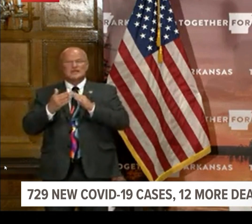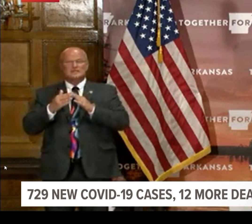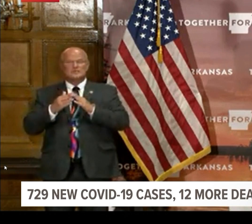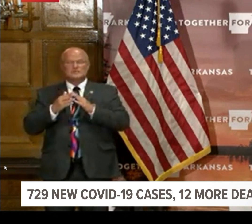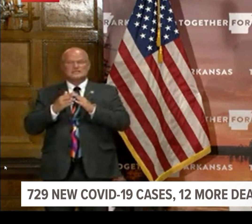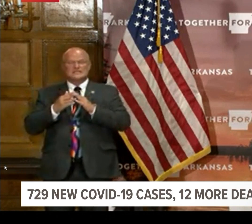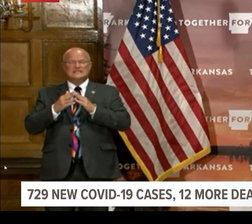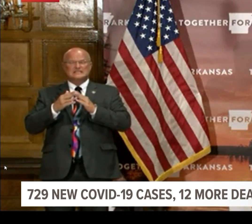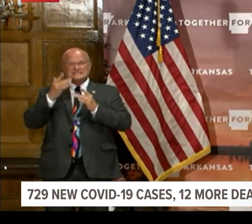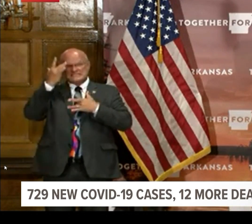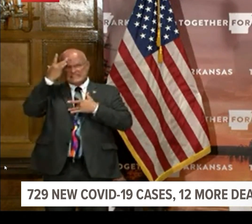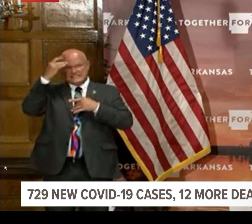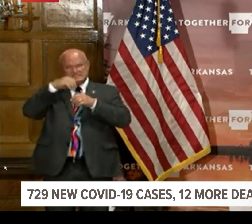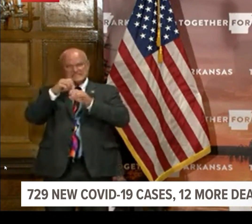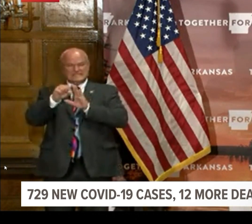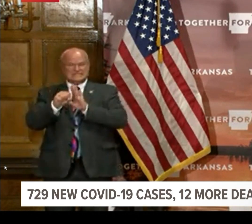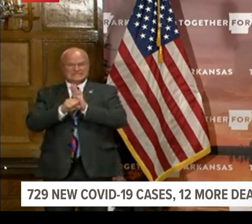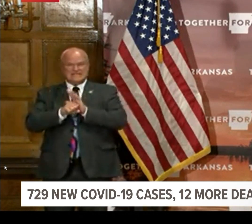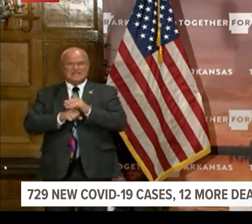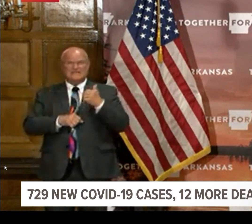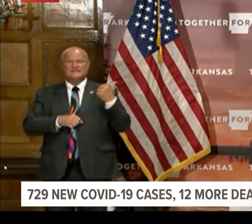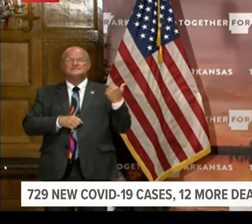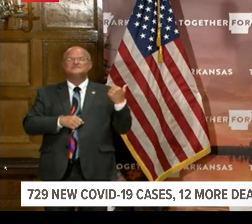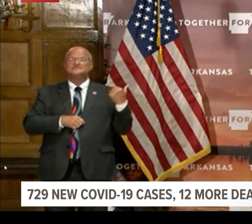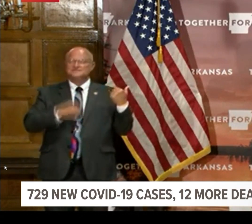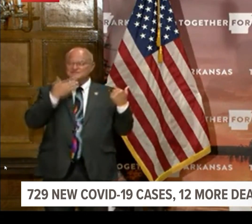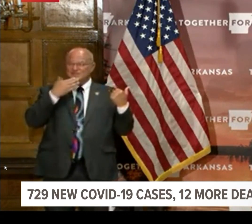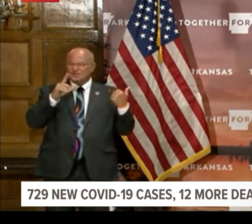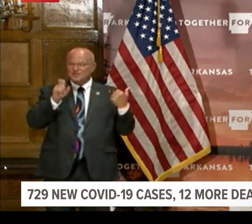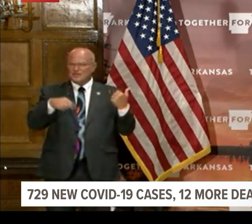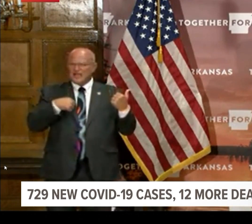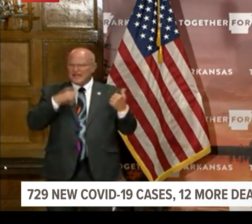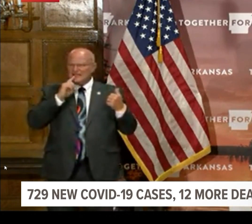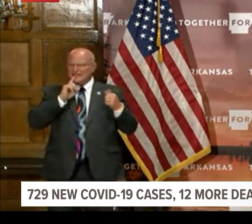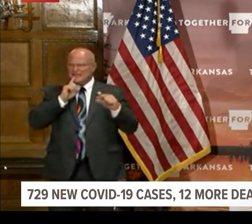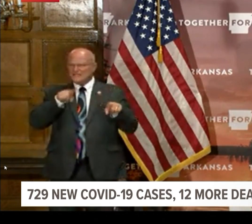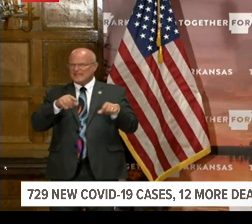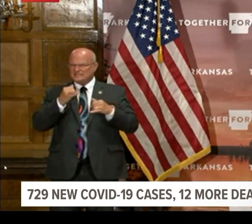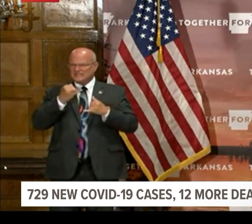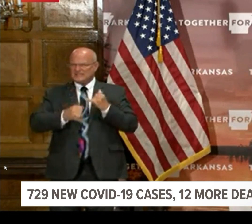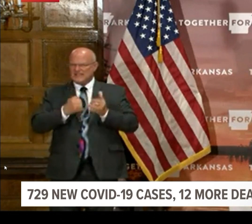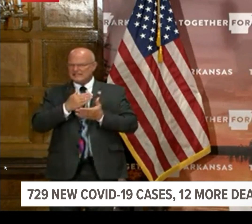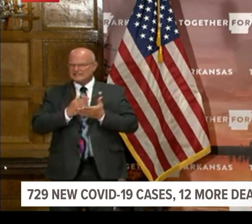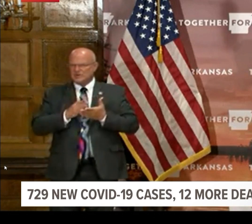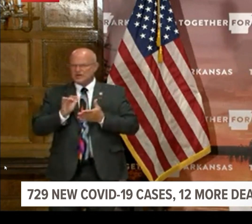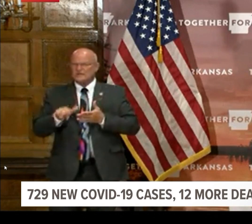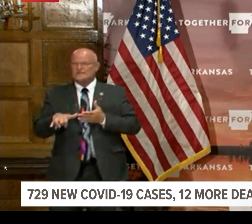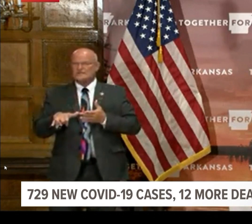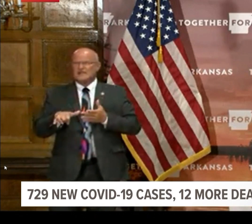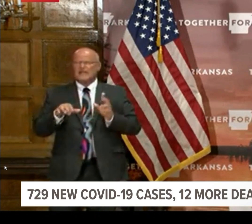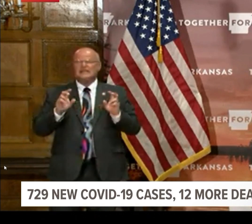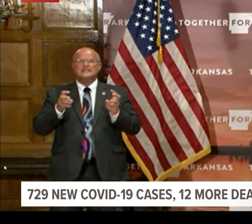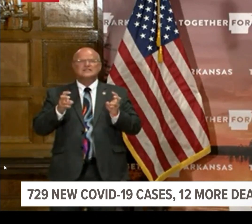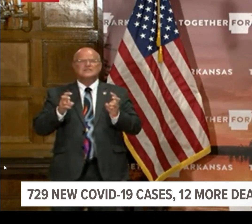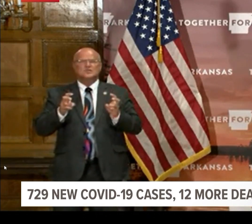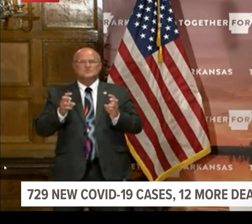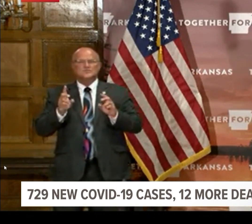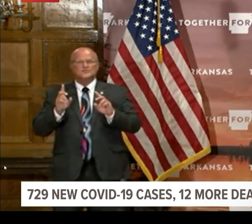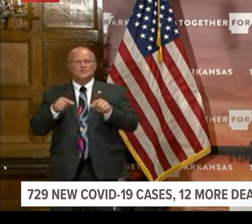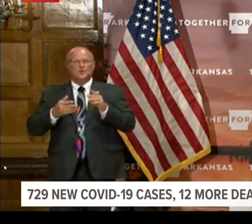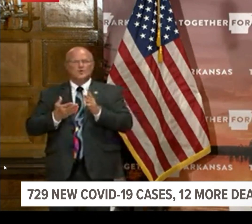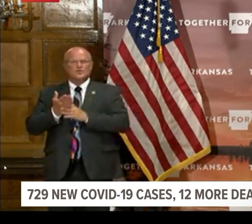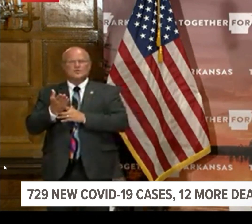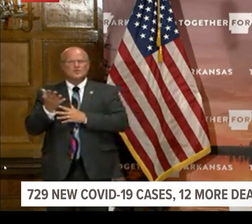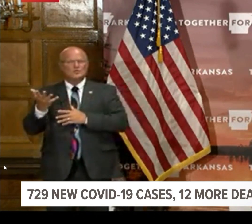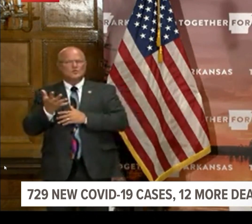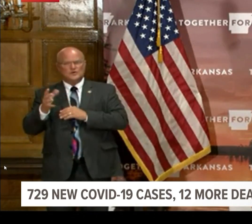infection percentage here in the state? a great question, and I think I've answered the last part of it in terms of going